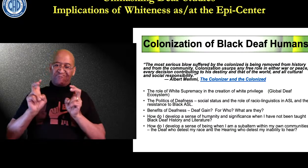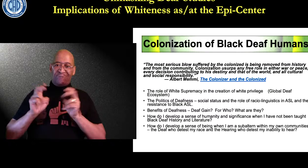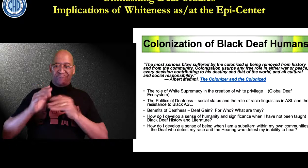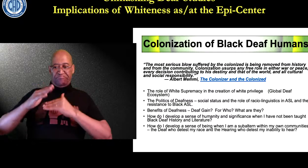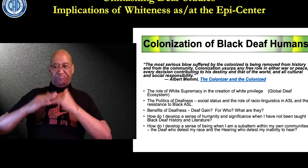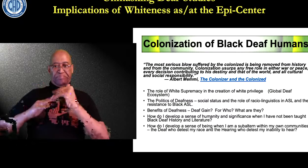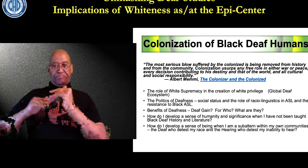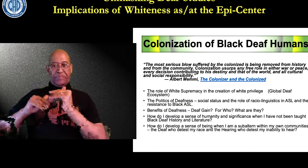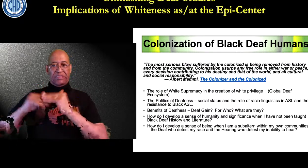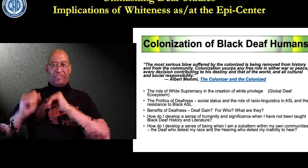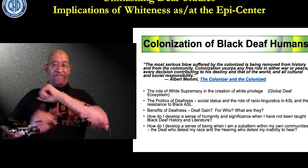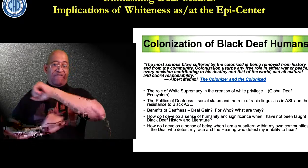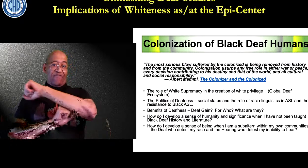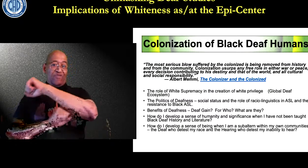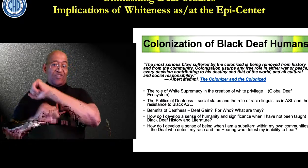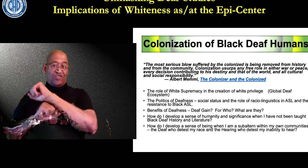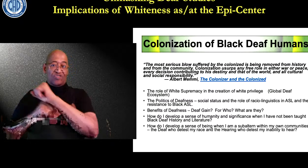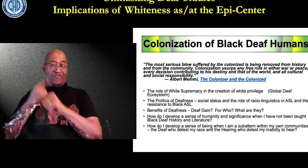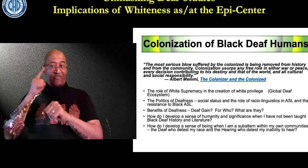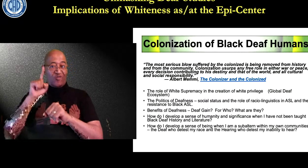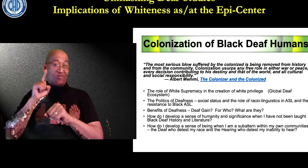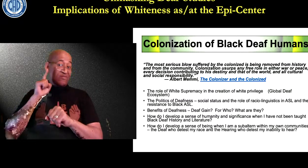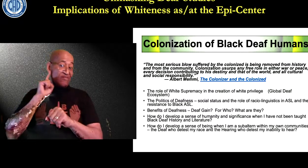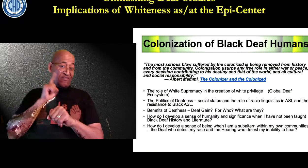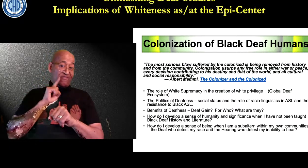of the Black slaves.